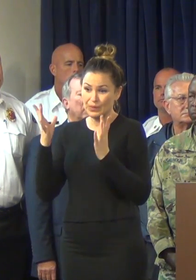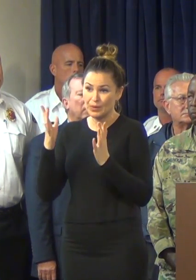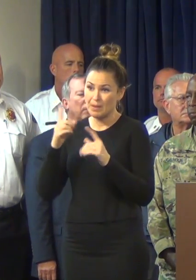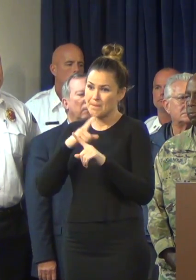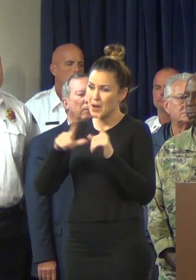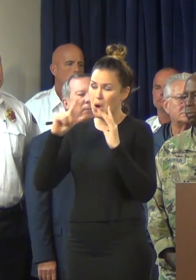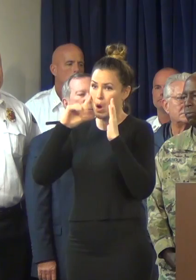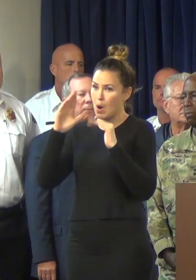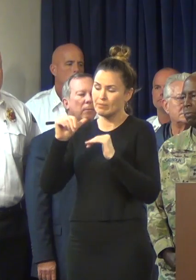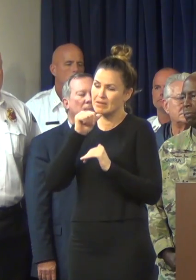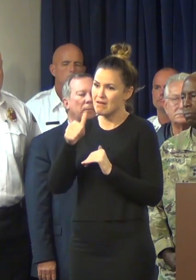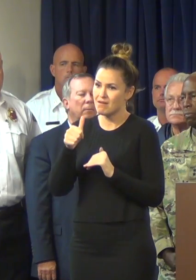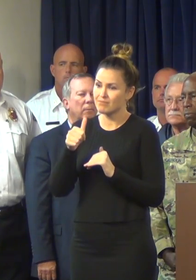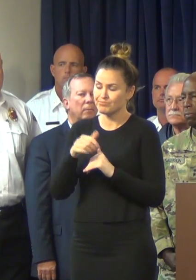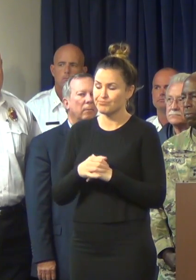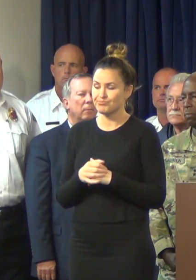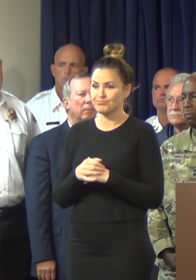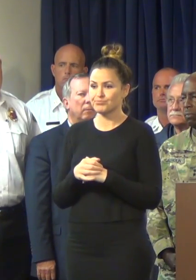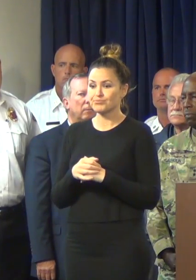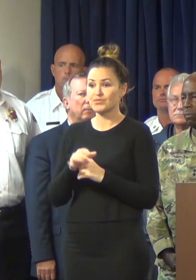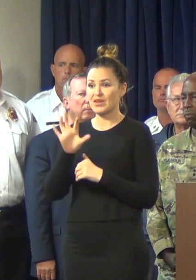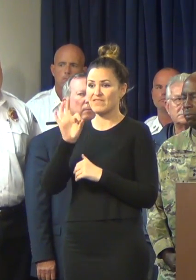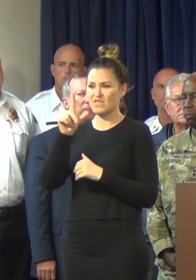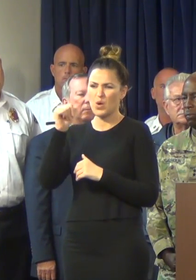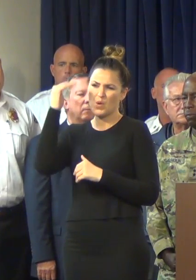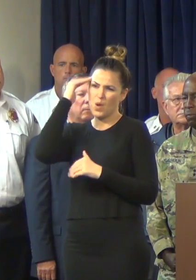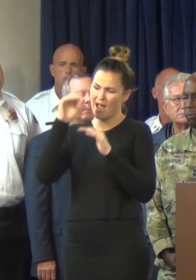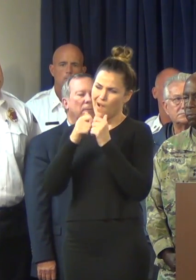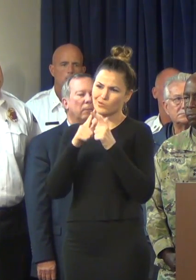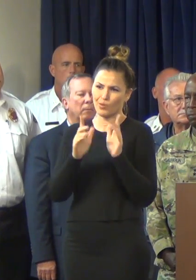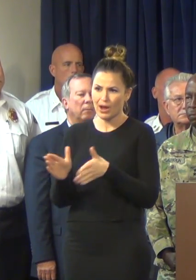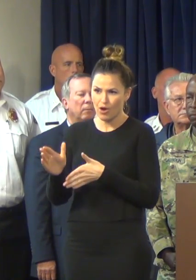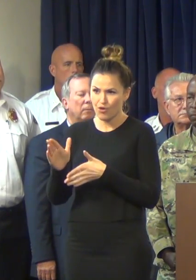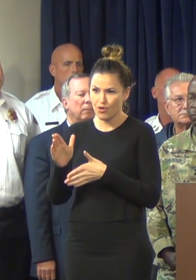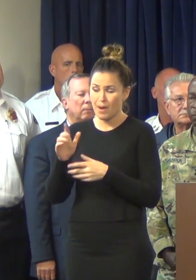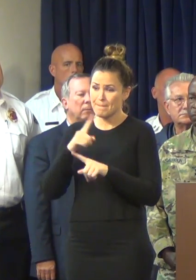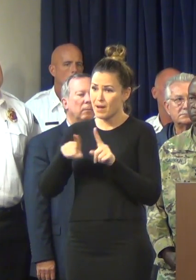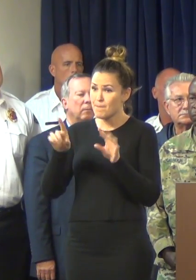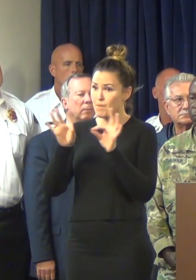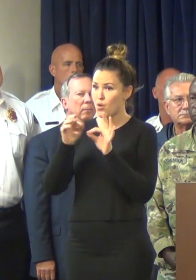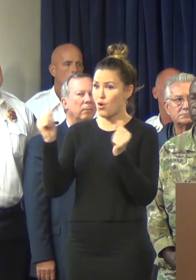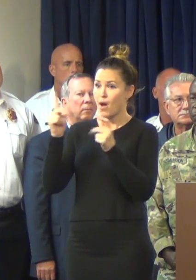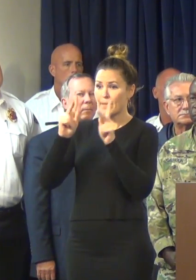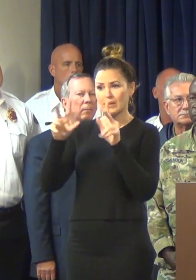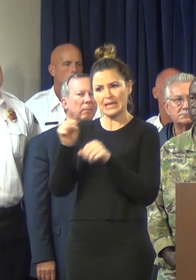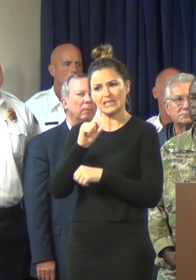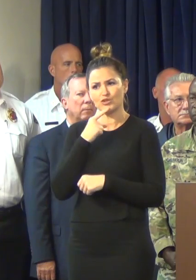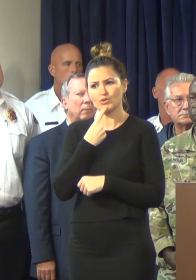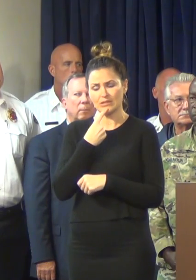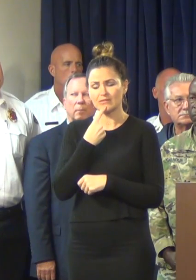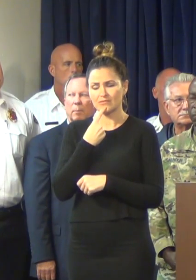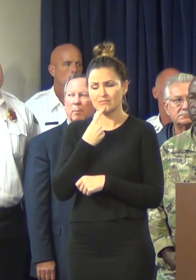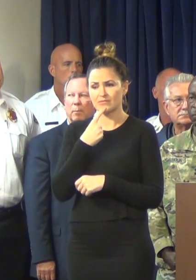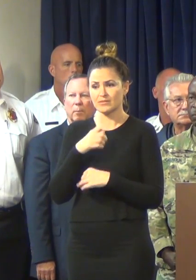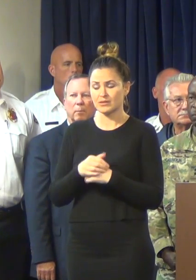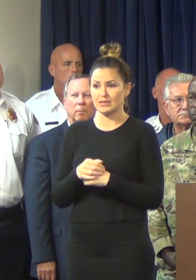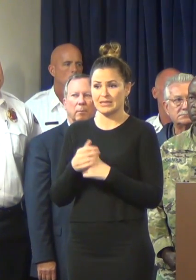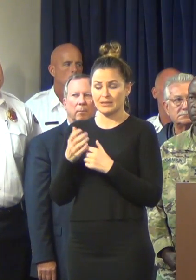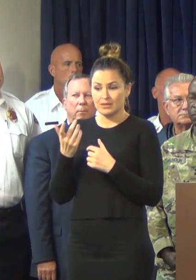and we're not going to take any chances. Florida knows how to prepare, and everybody has to take this seriously. We're not going to take any